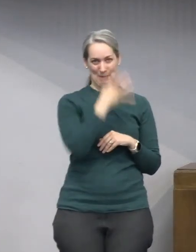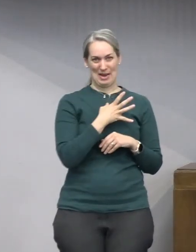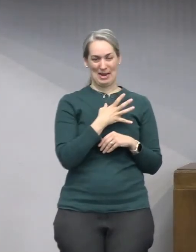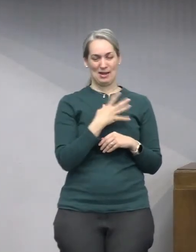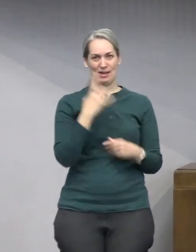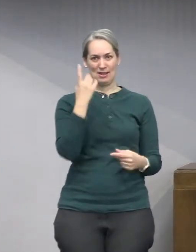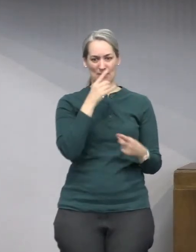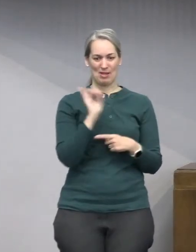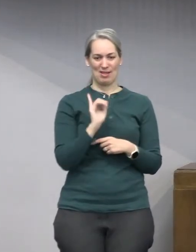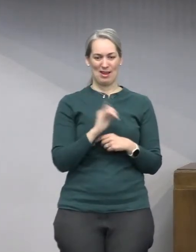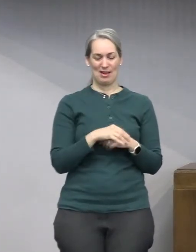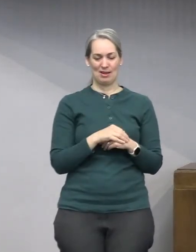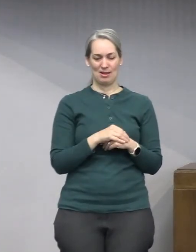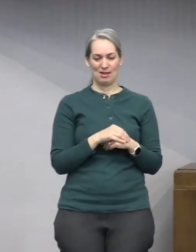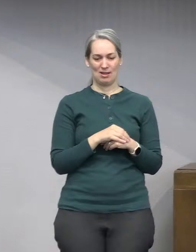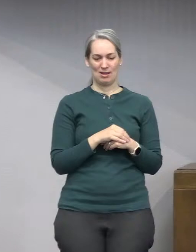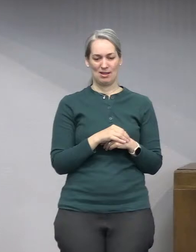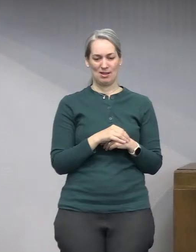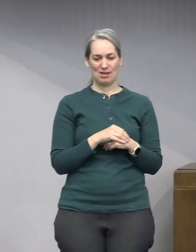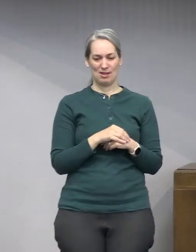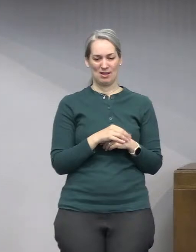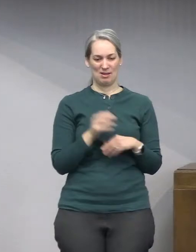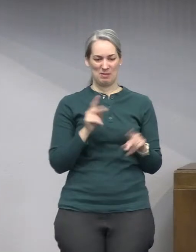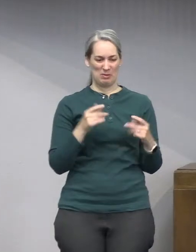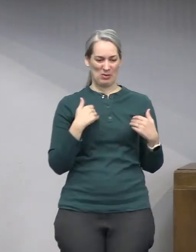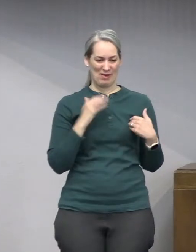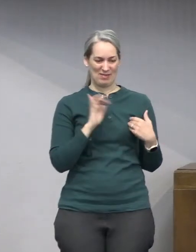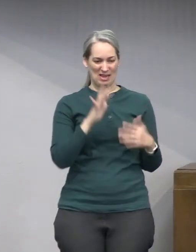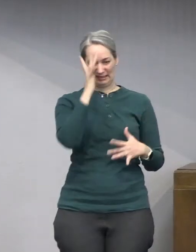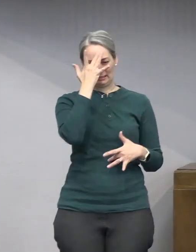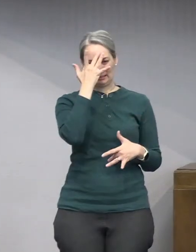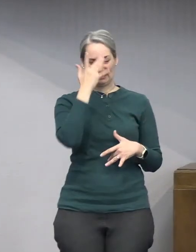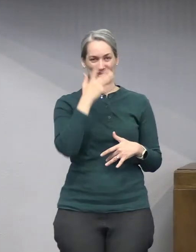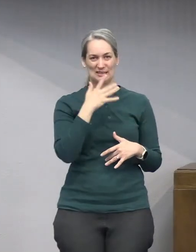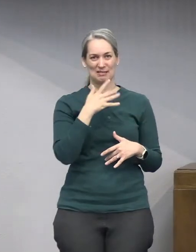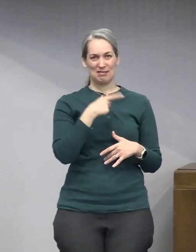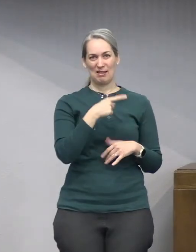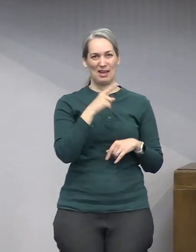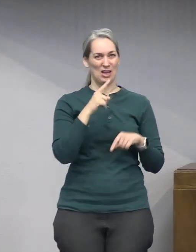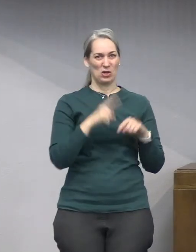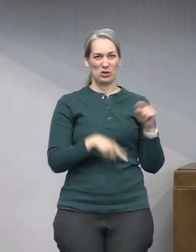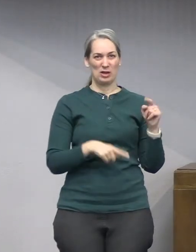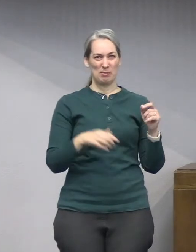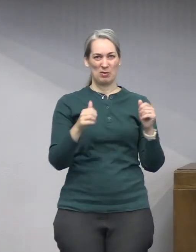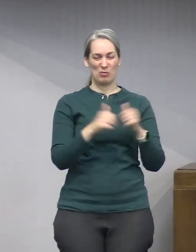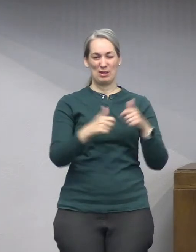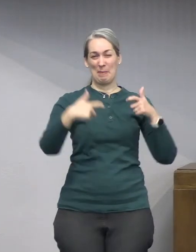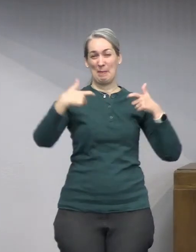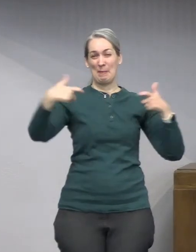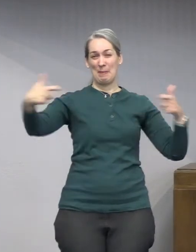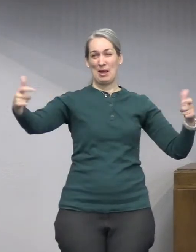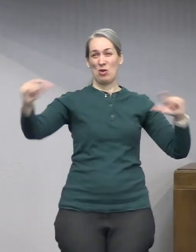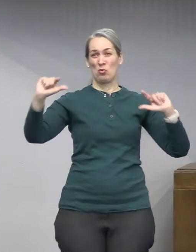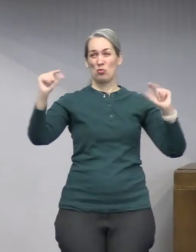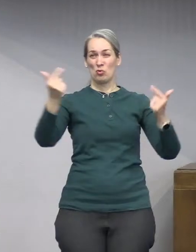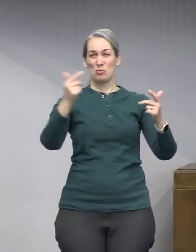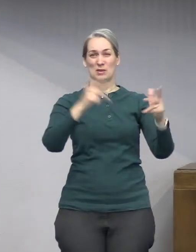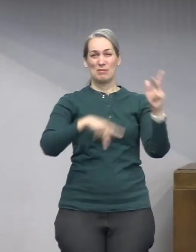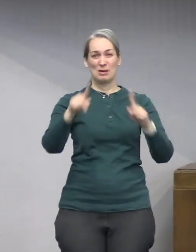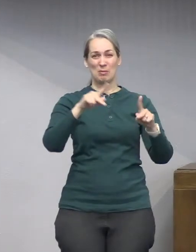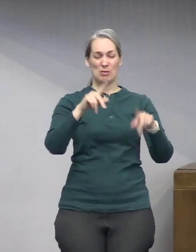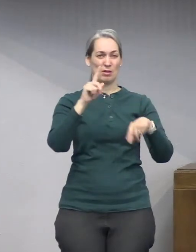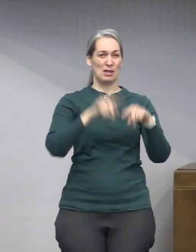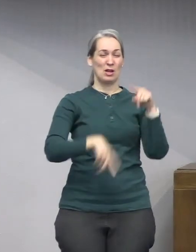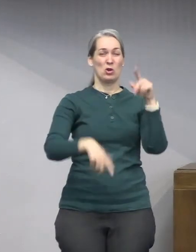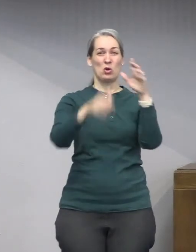Think about it like this. Lepers had no communal, really, abilities. They couldn't be with large groups of people. They couldn't